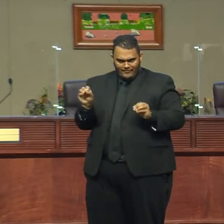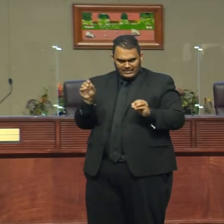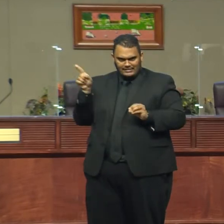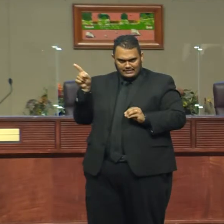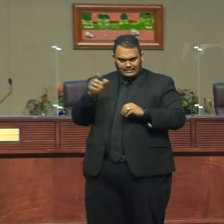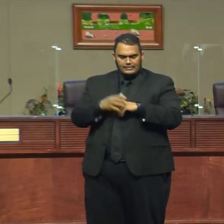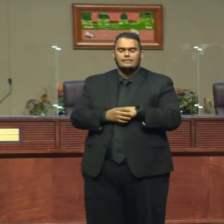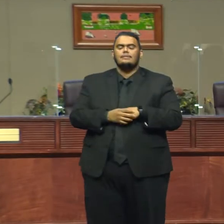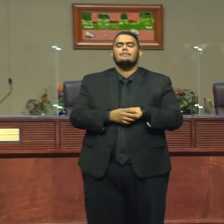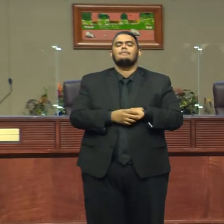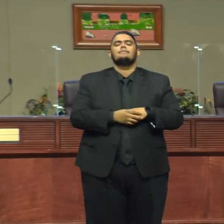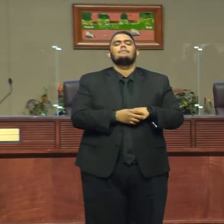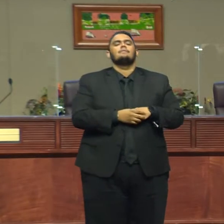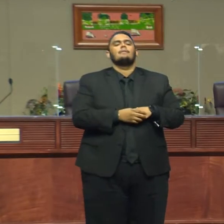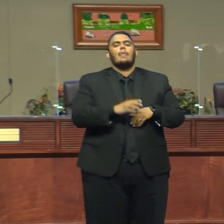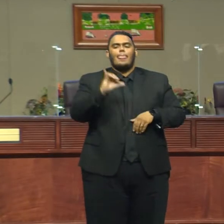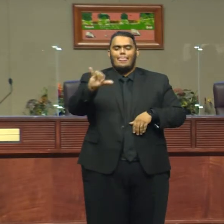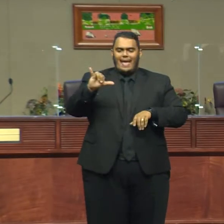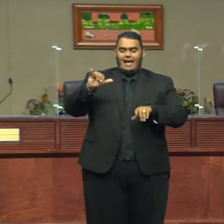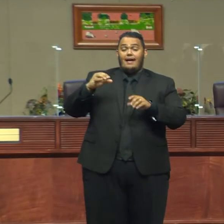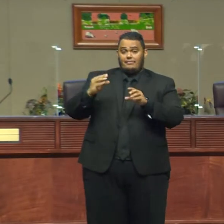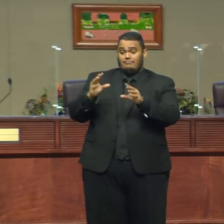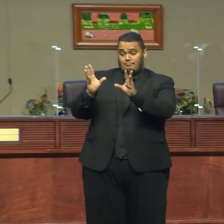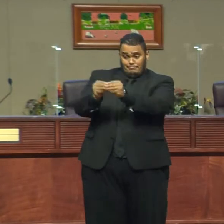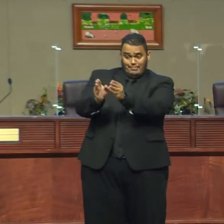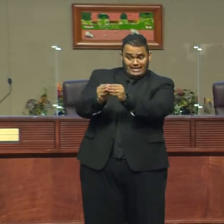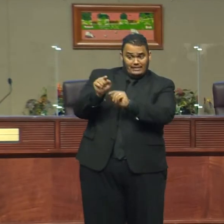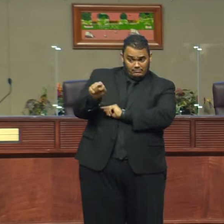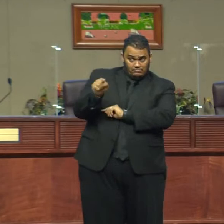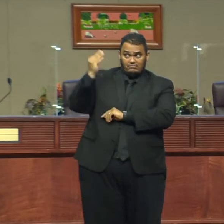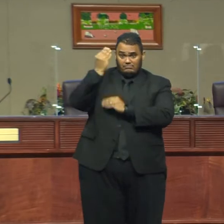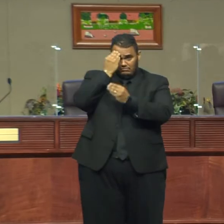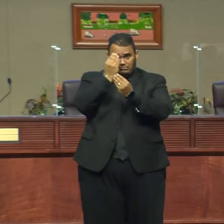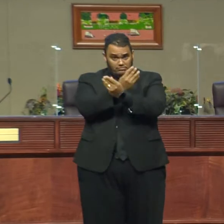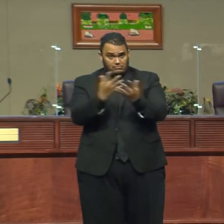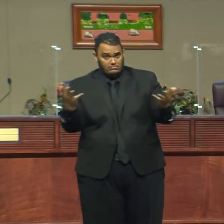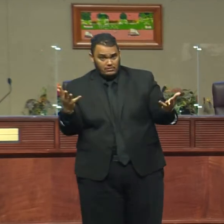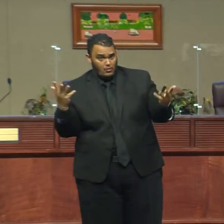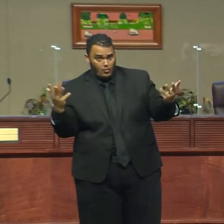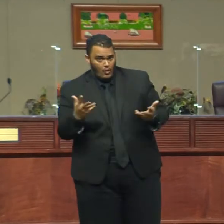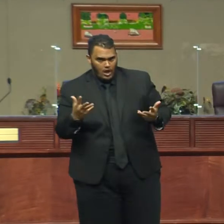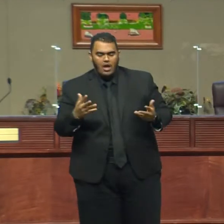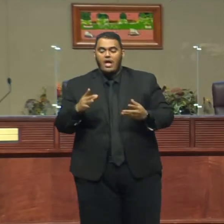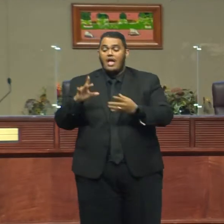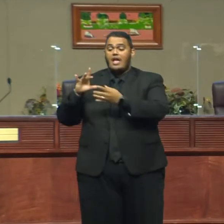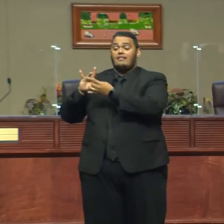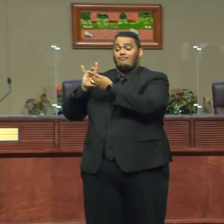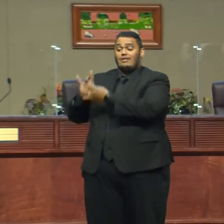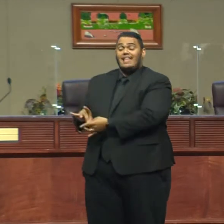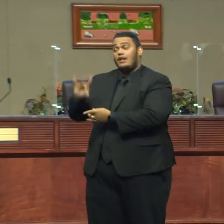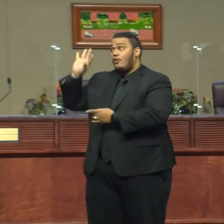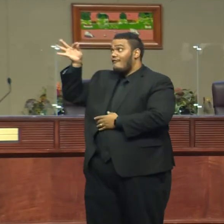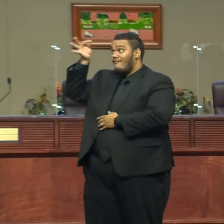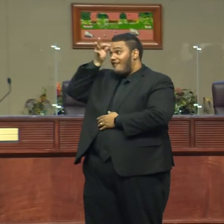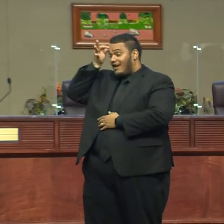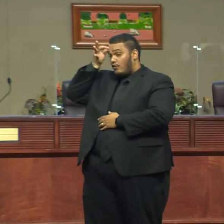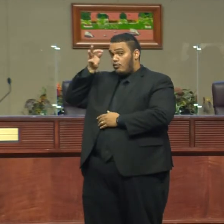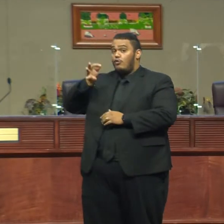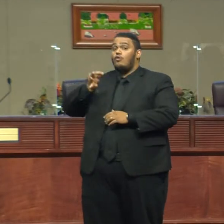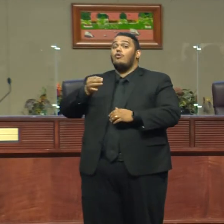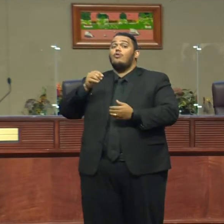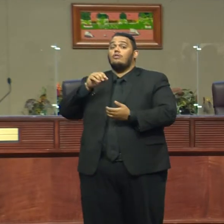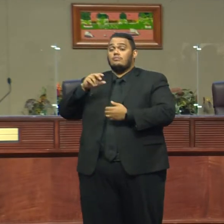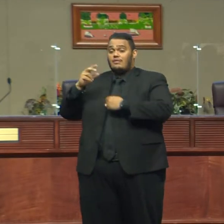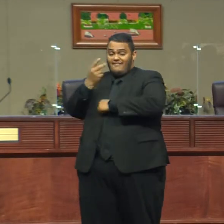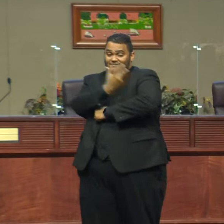were told that with the federal distribution, there are 40,000 pharmacies across the